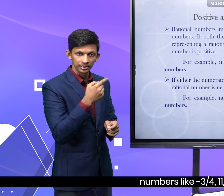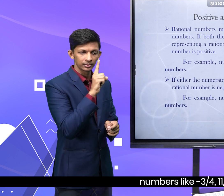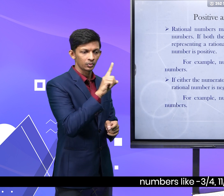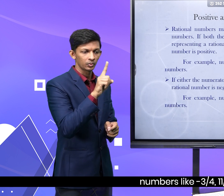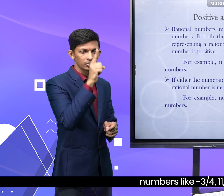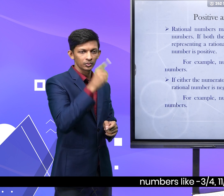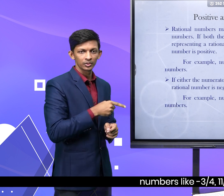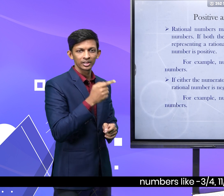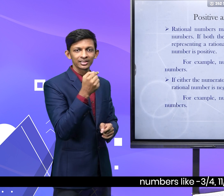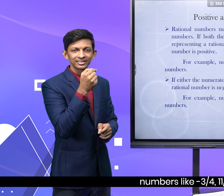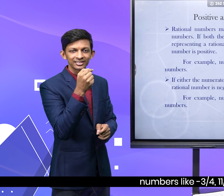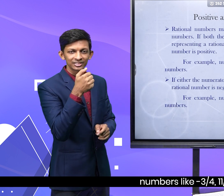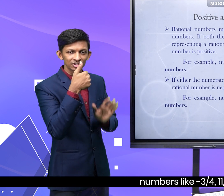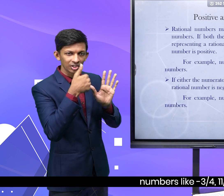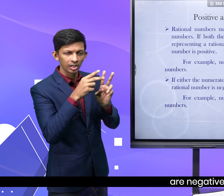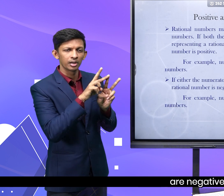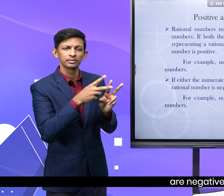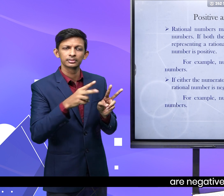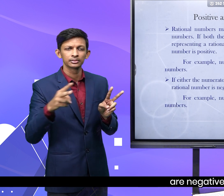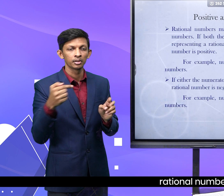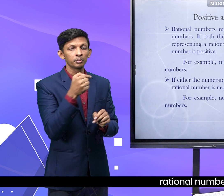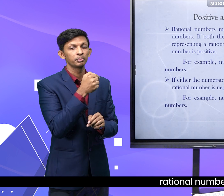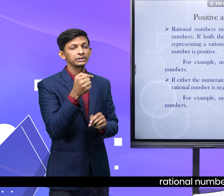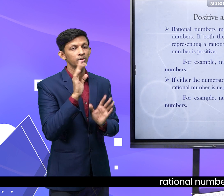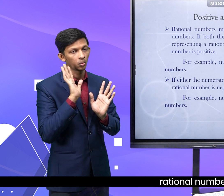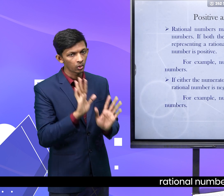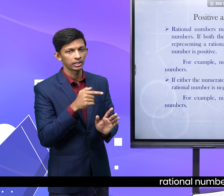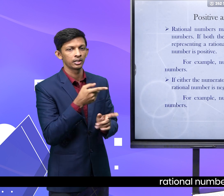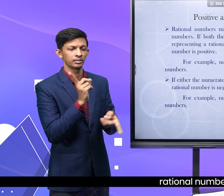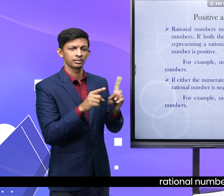6, etc. are negative rational numbers.